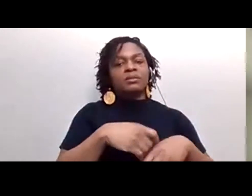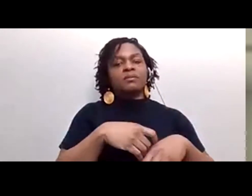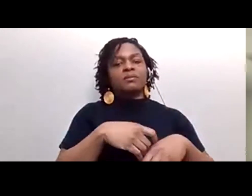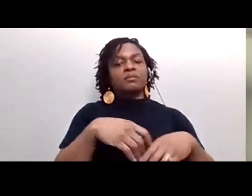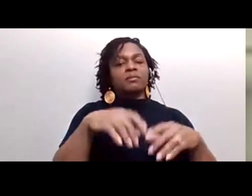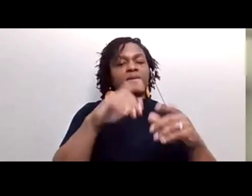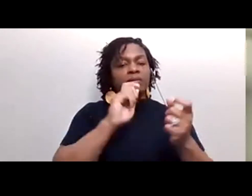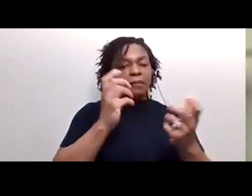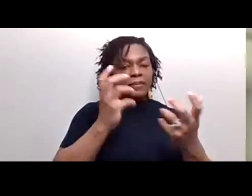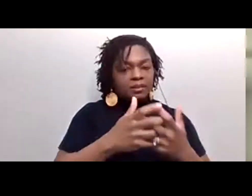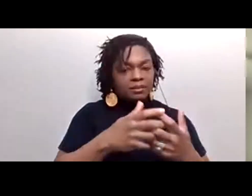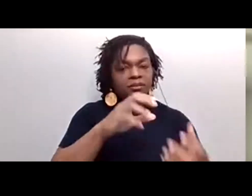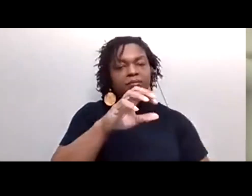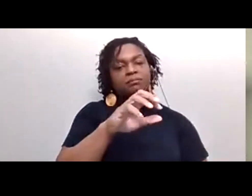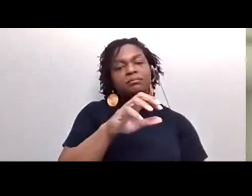and modifications,